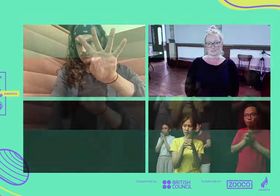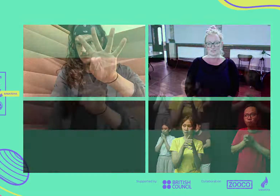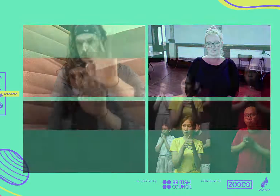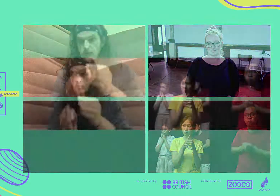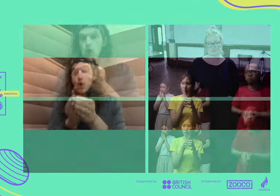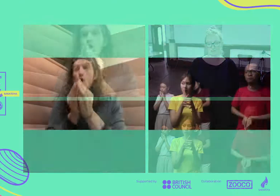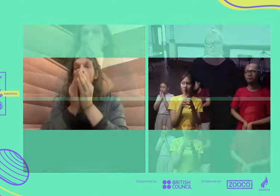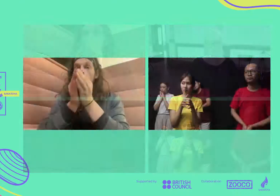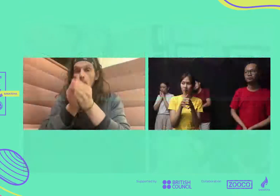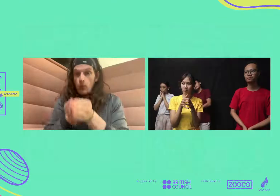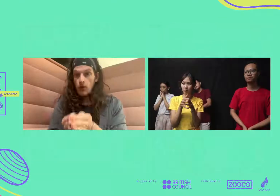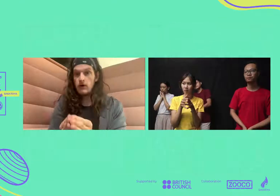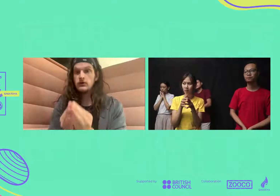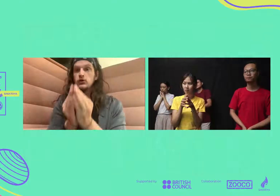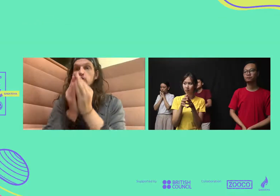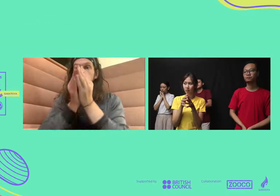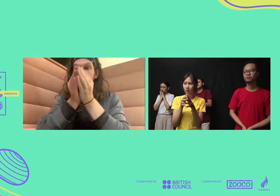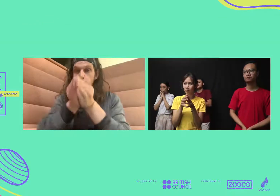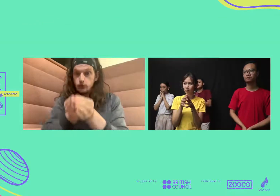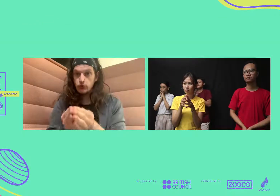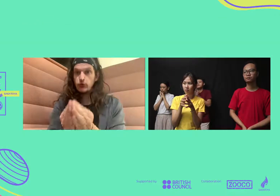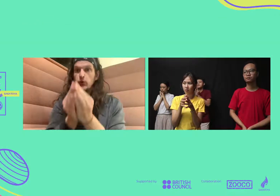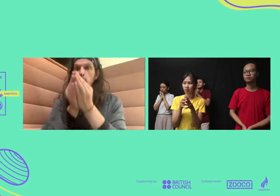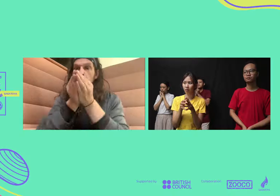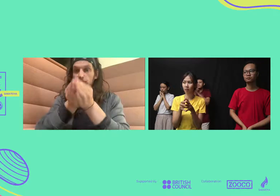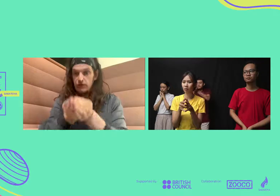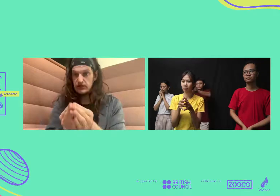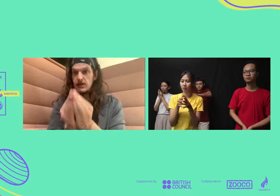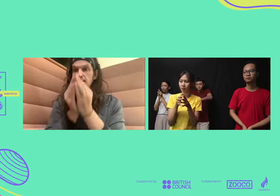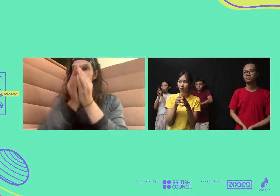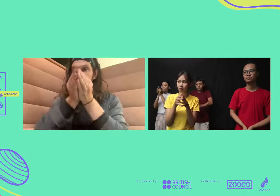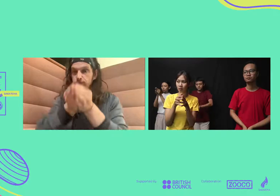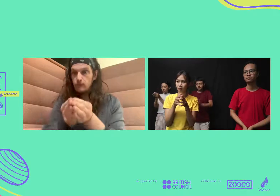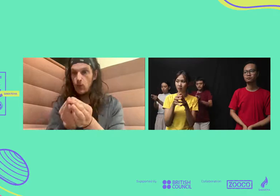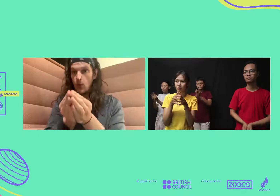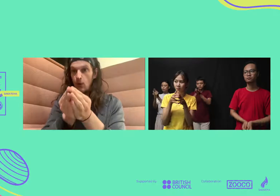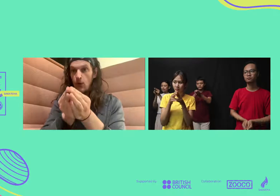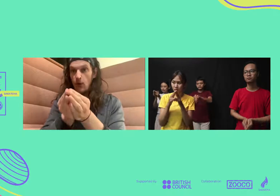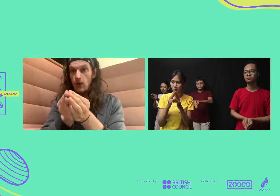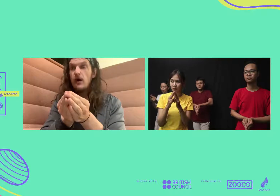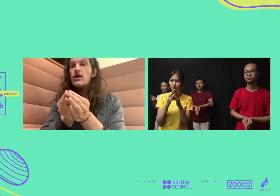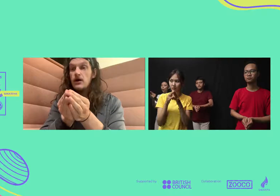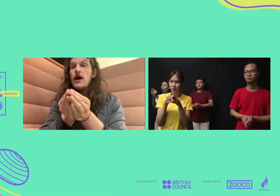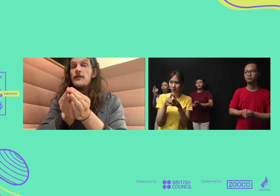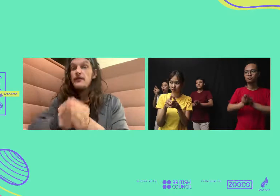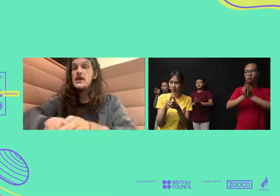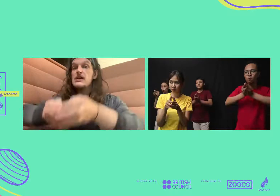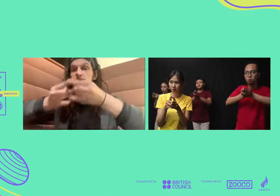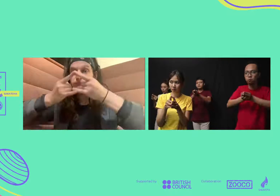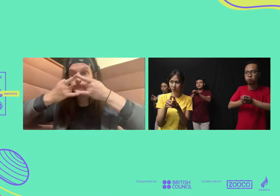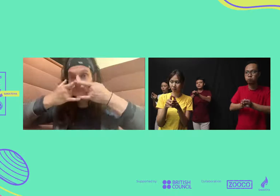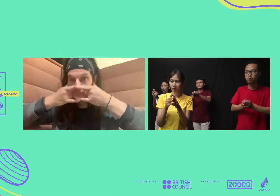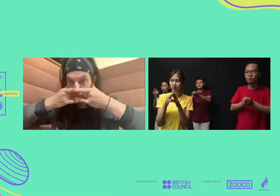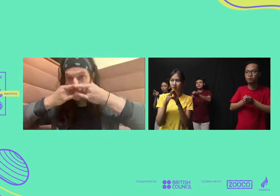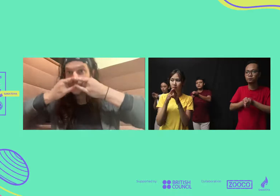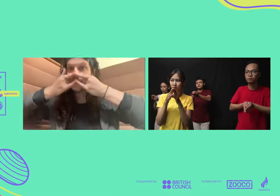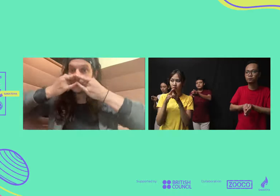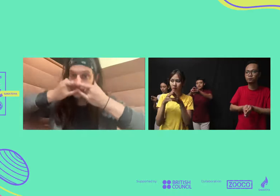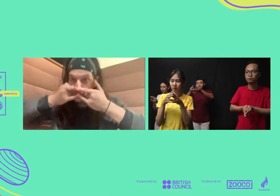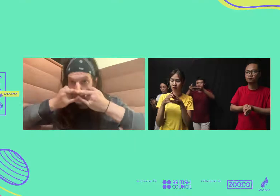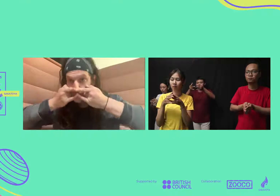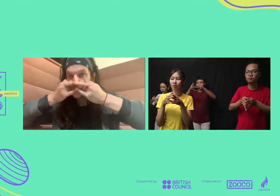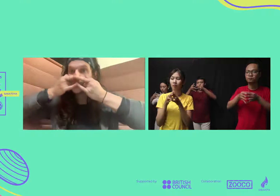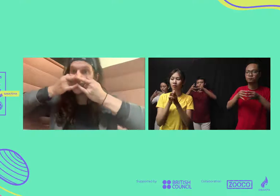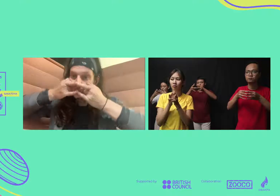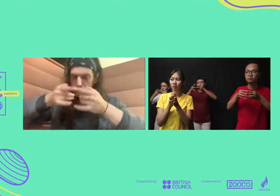let's say we do it 4 times, okay? So 1, 2, 3, 4.